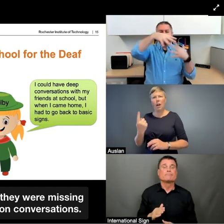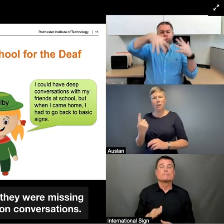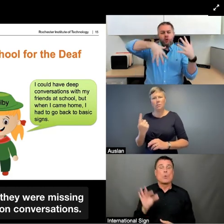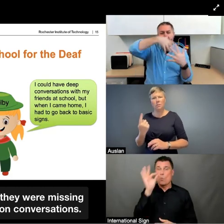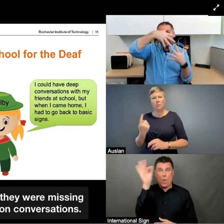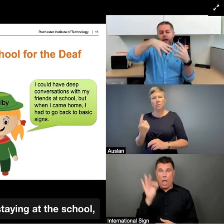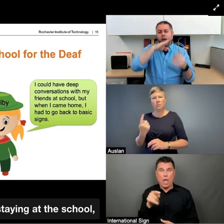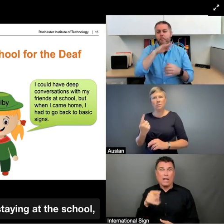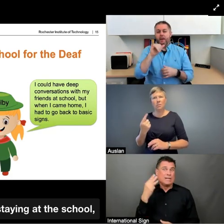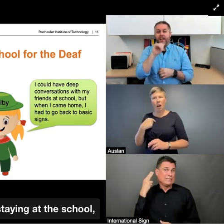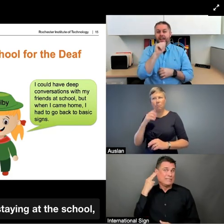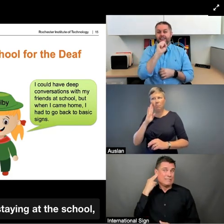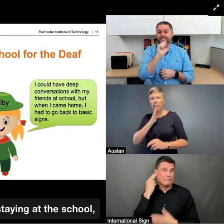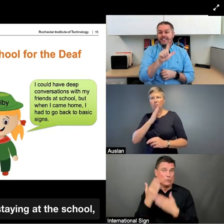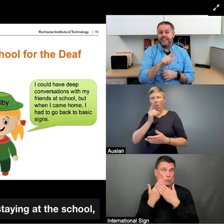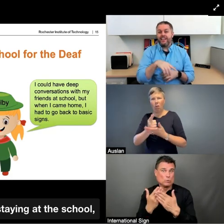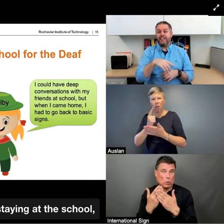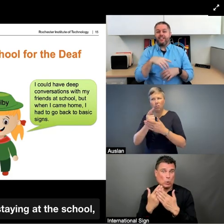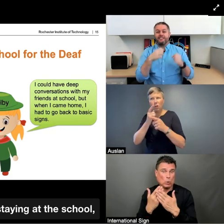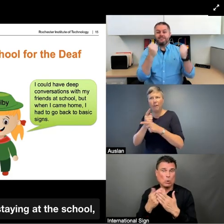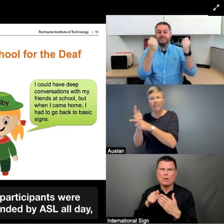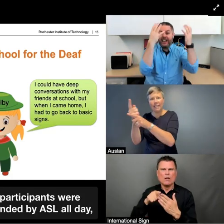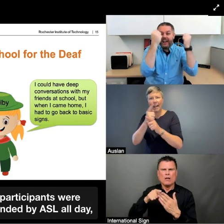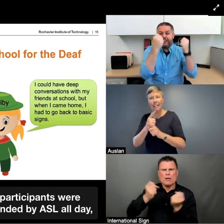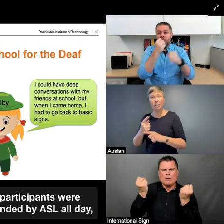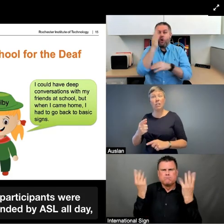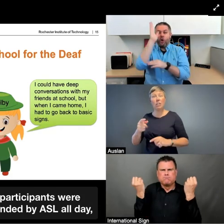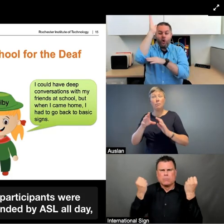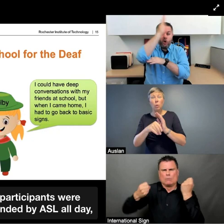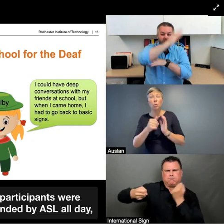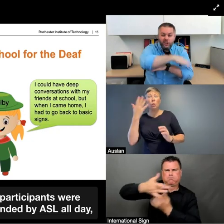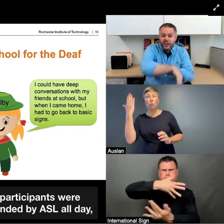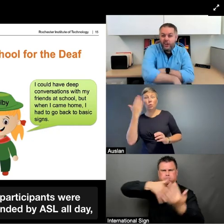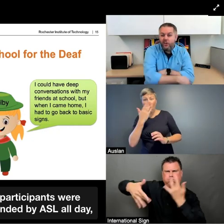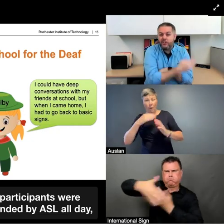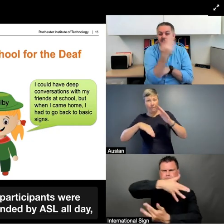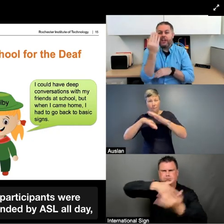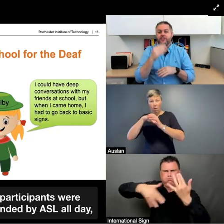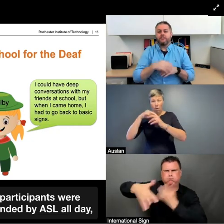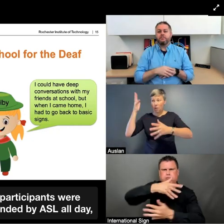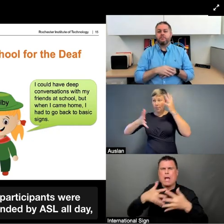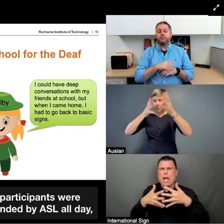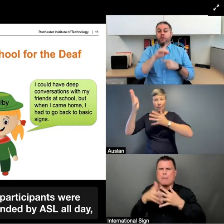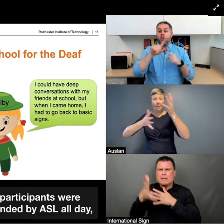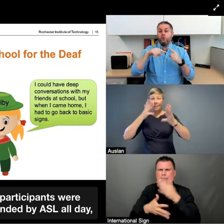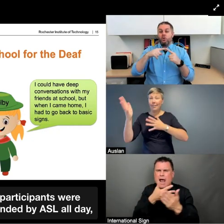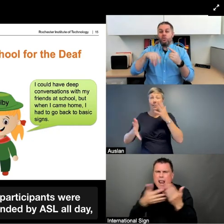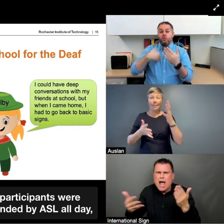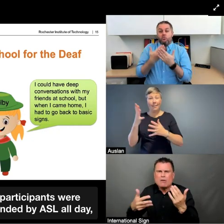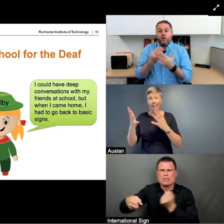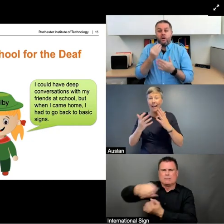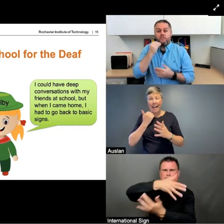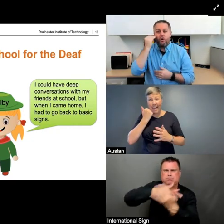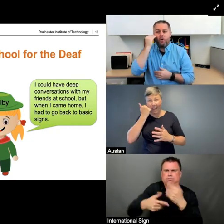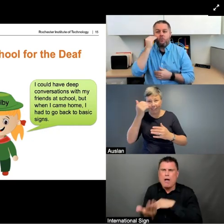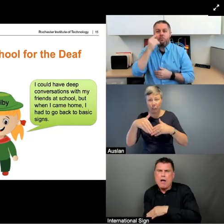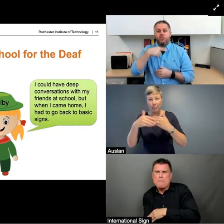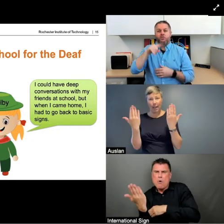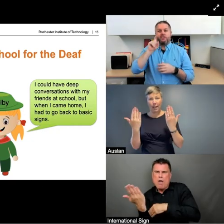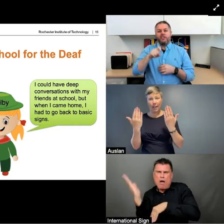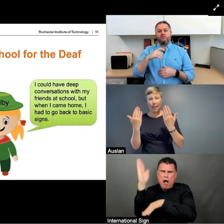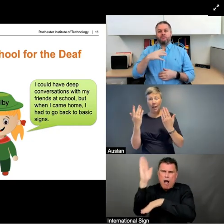conversations. While staying at the school, the participants were surrounded by ASL all day.